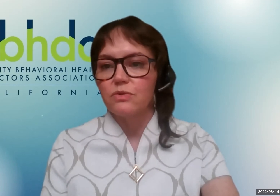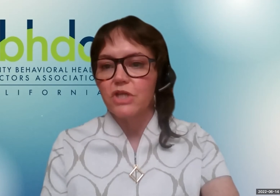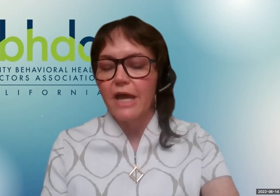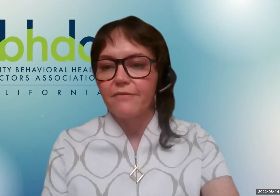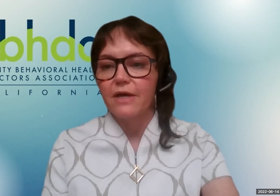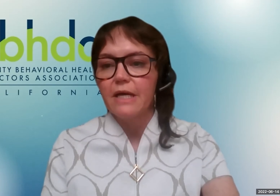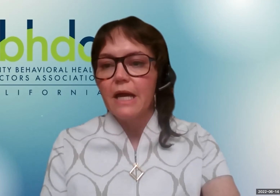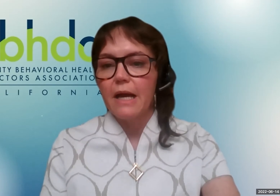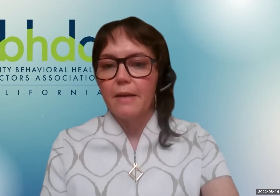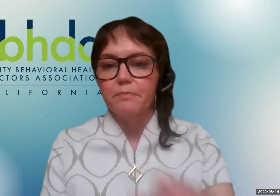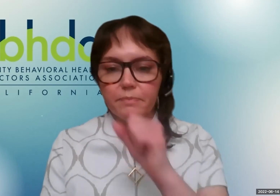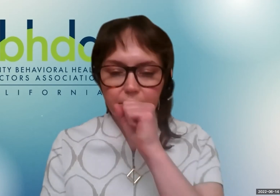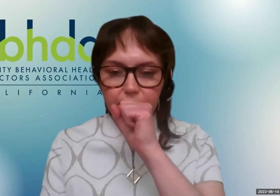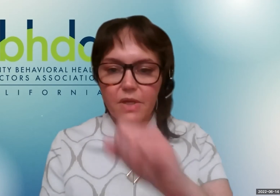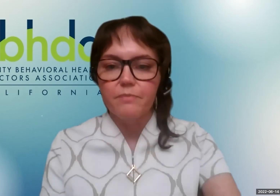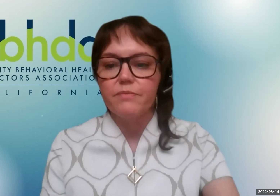administered through CHAFA